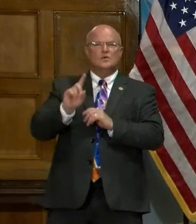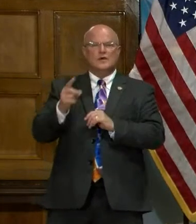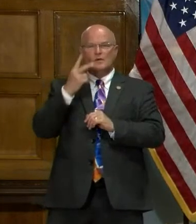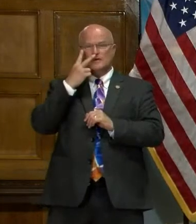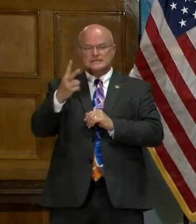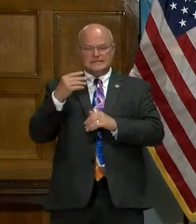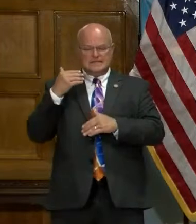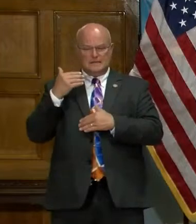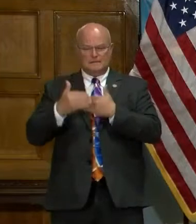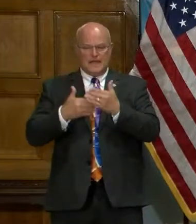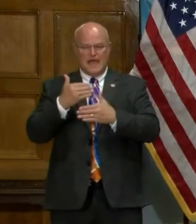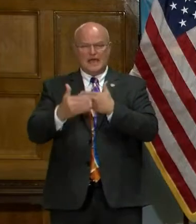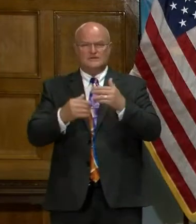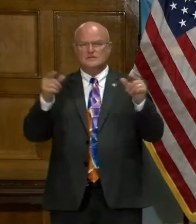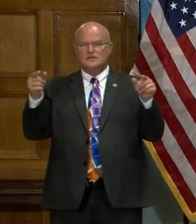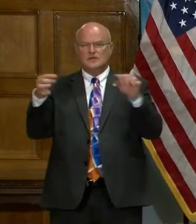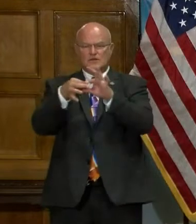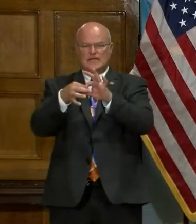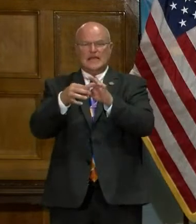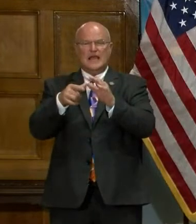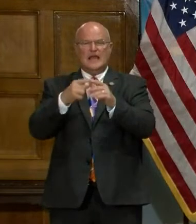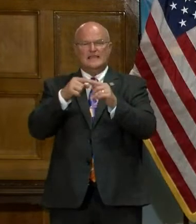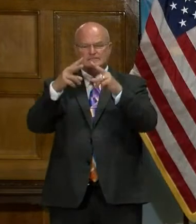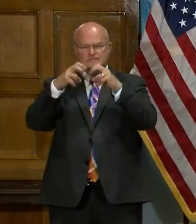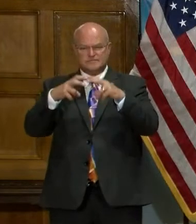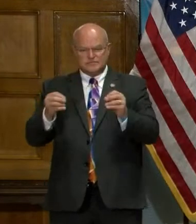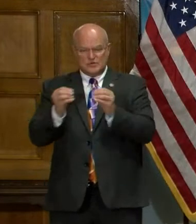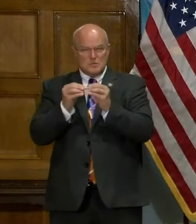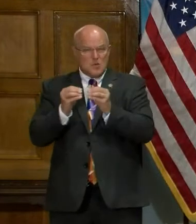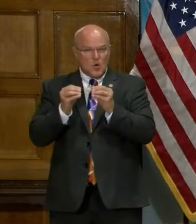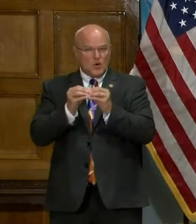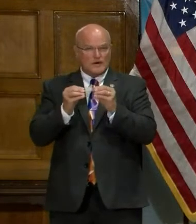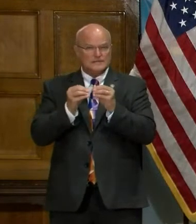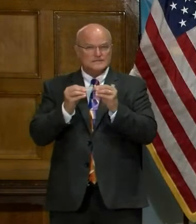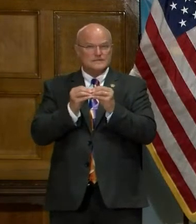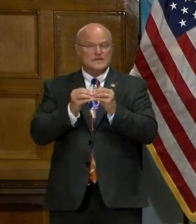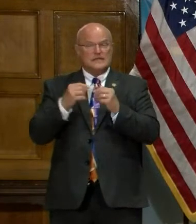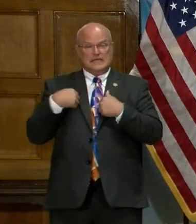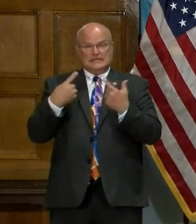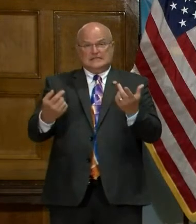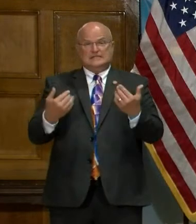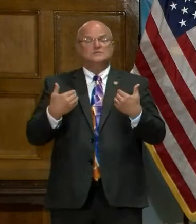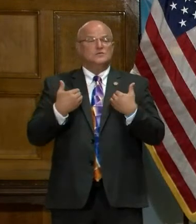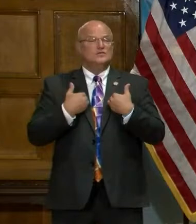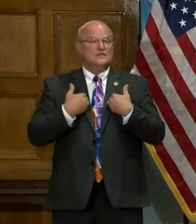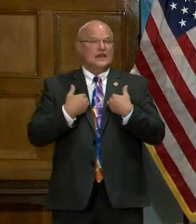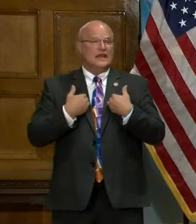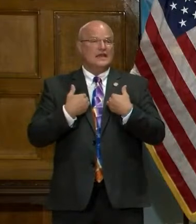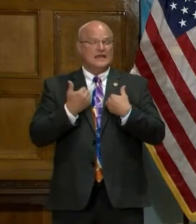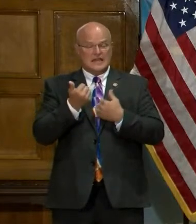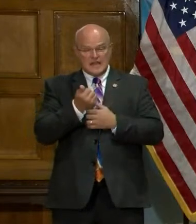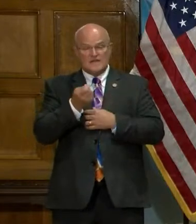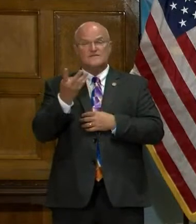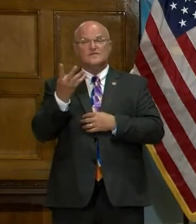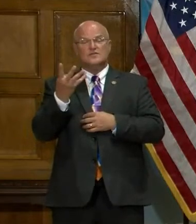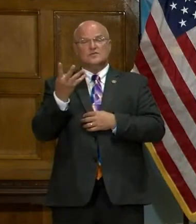see patterns, then we dig deeper. And since we had a